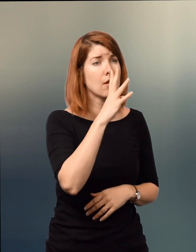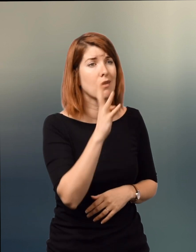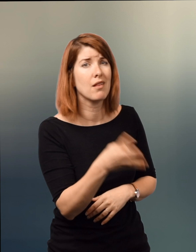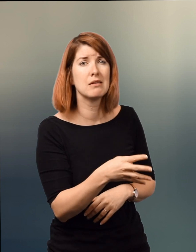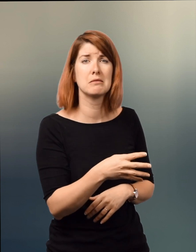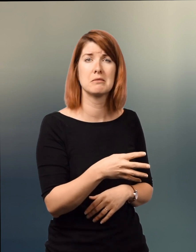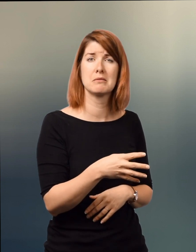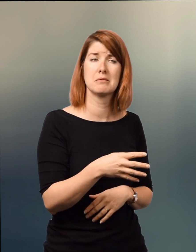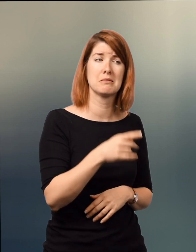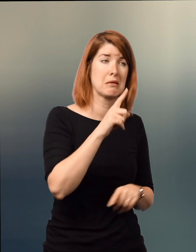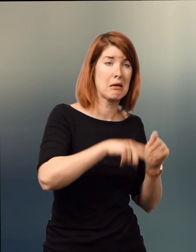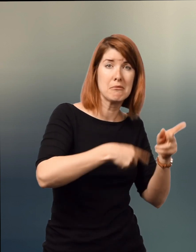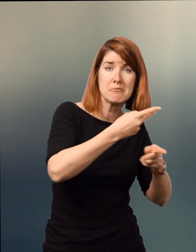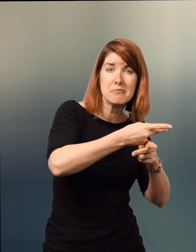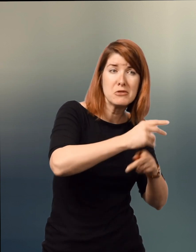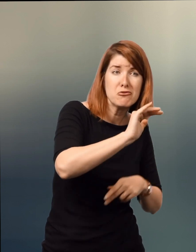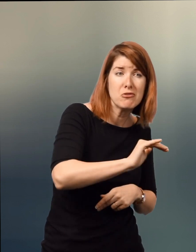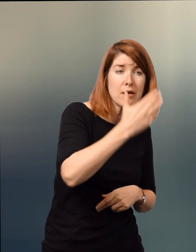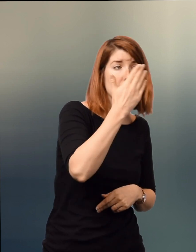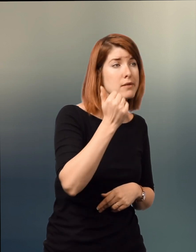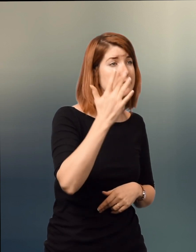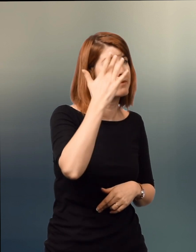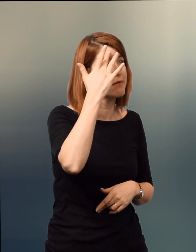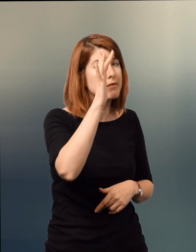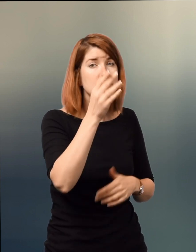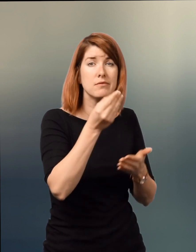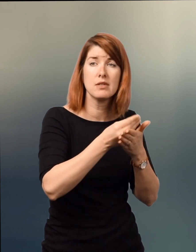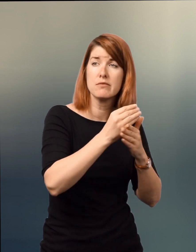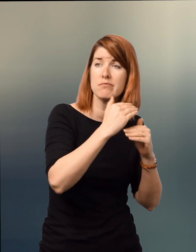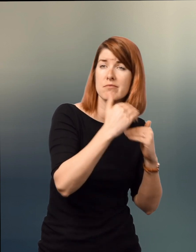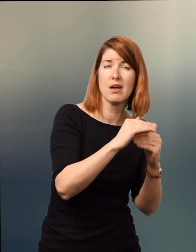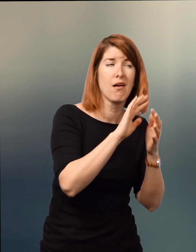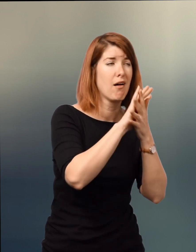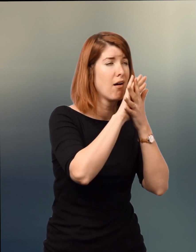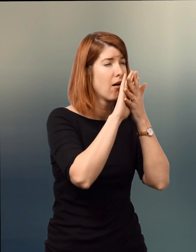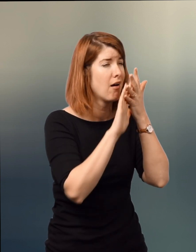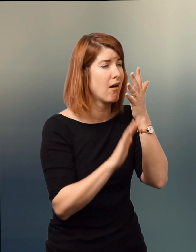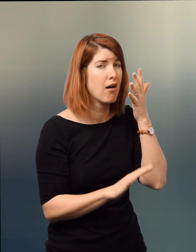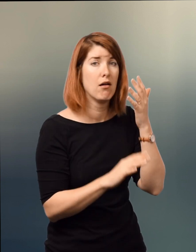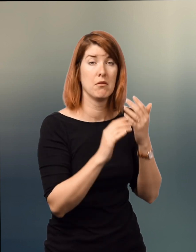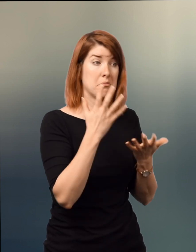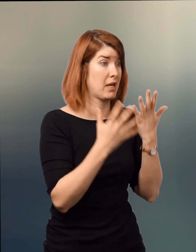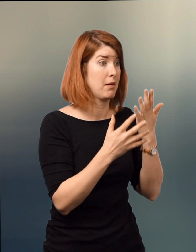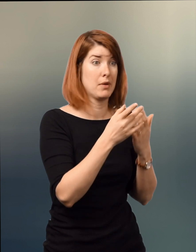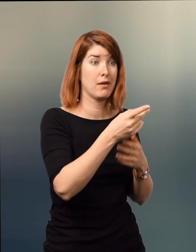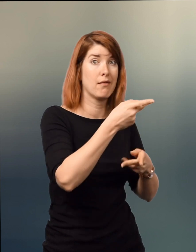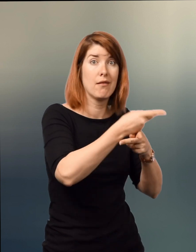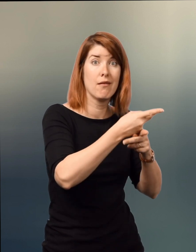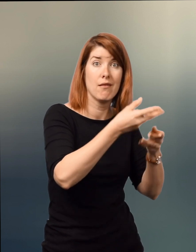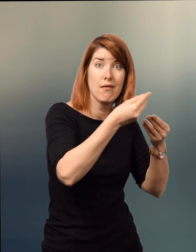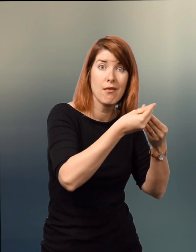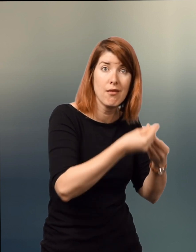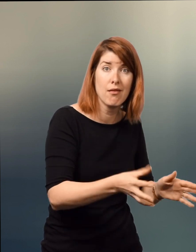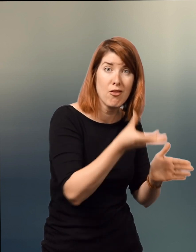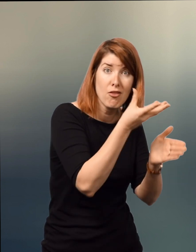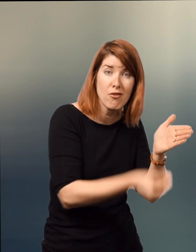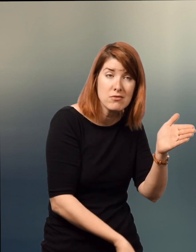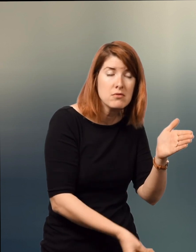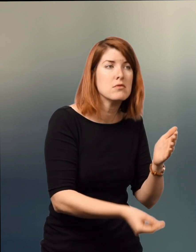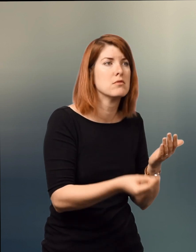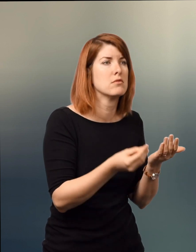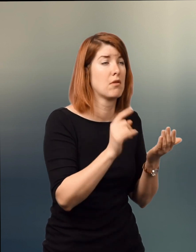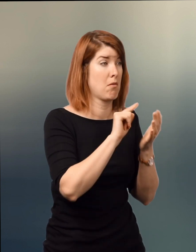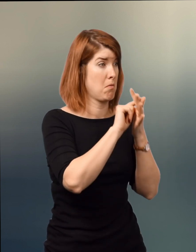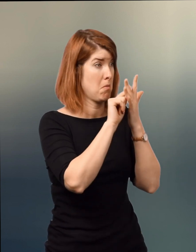neglect, or a lack of ability to care for the child due to intellectual or financial limitations, or even the death of a caregiver.